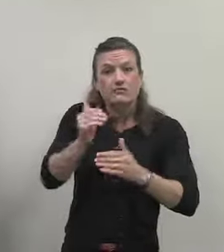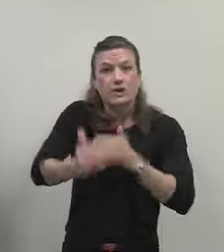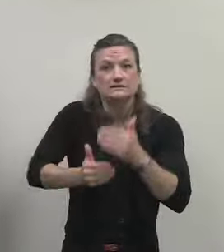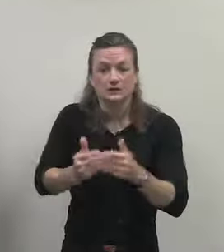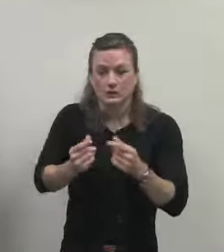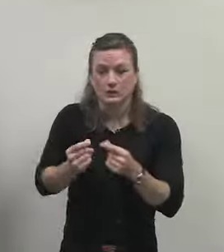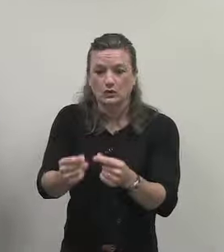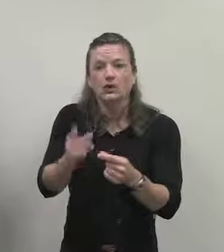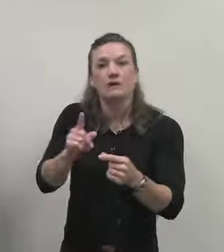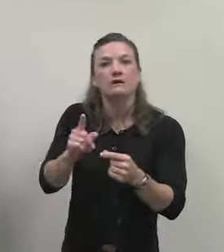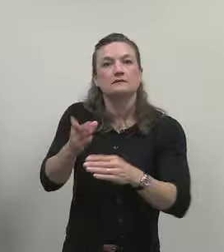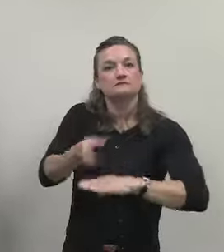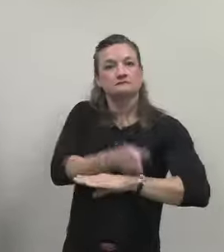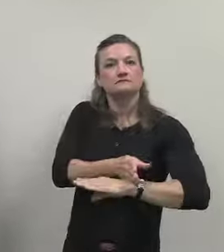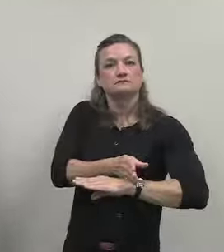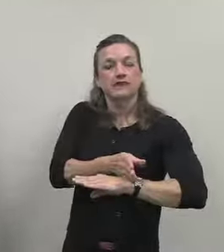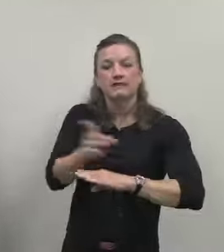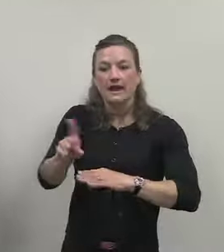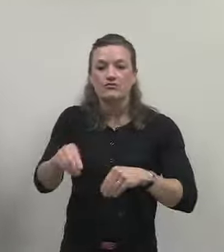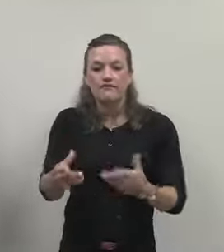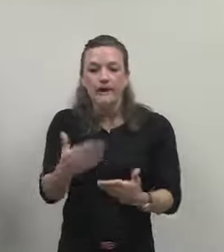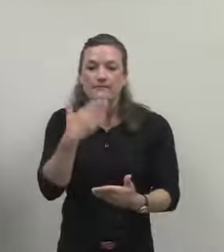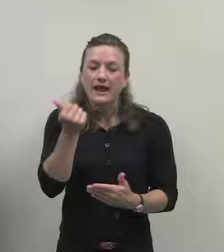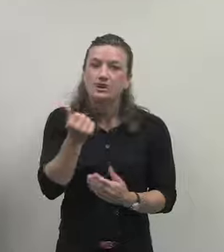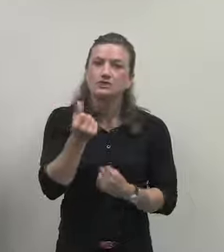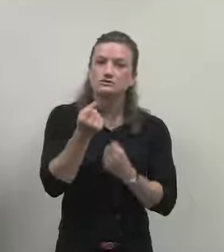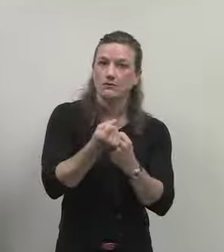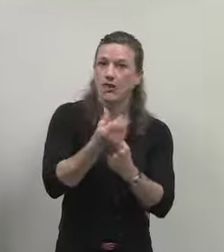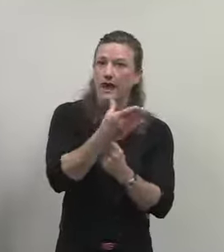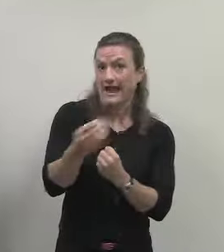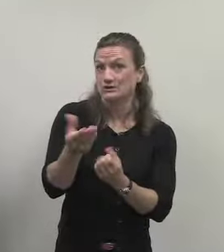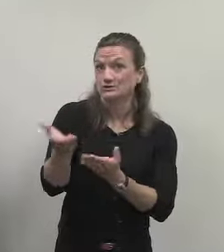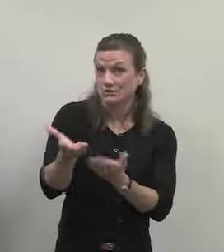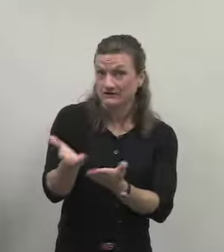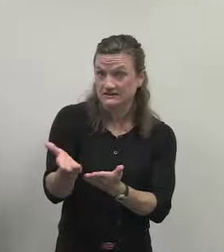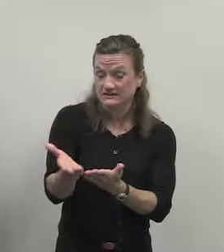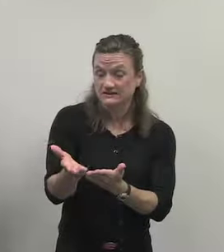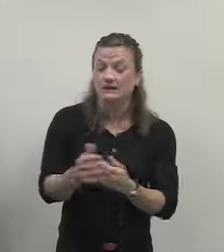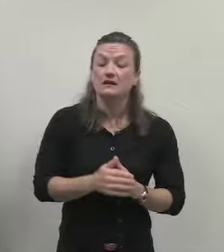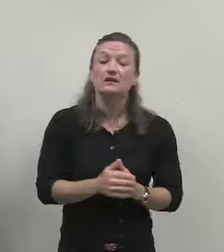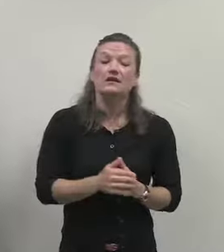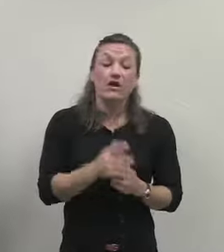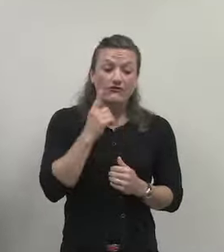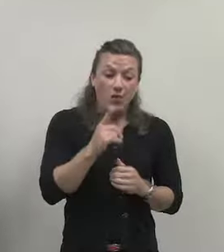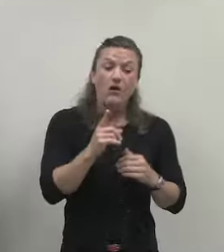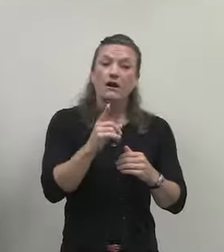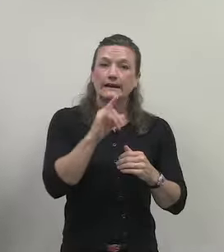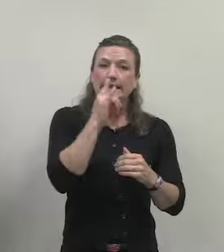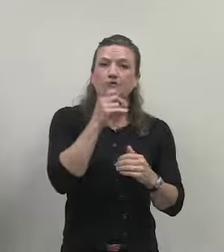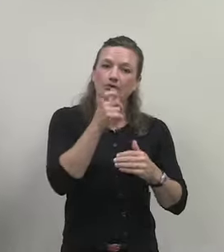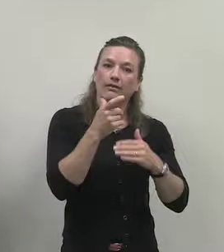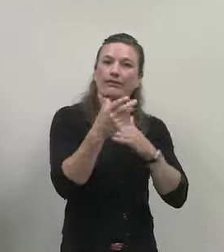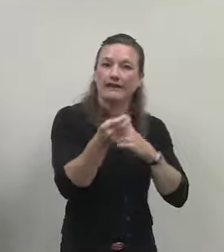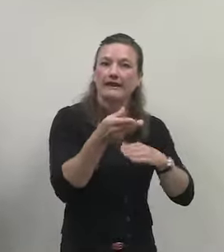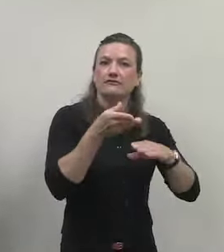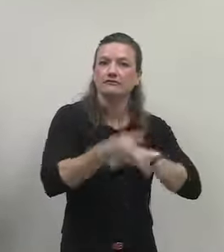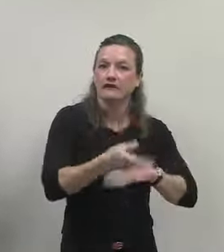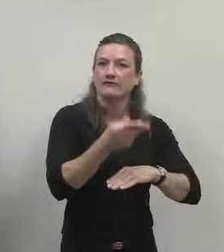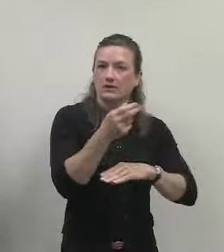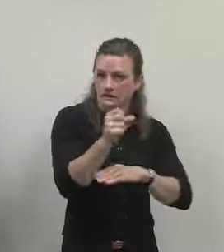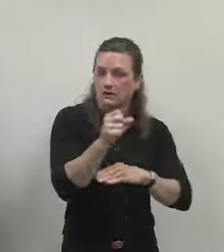them to do better, provide better supports and services to kids once they leave schools. Finally,